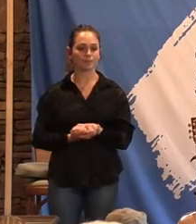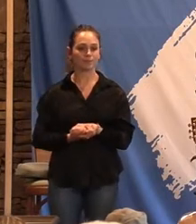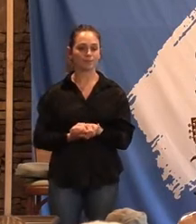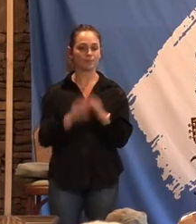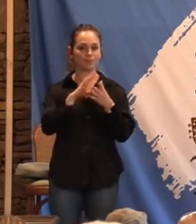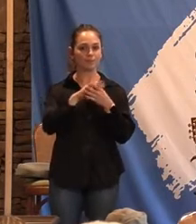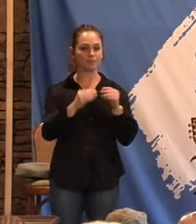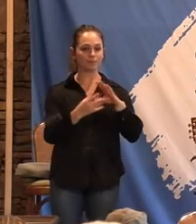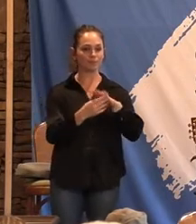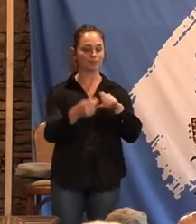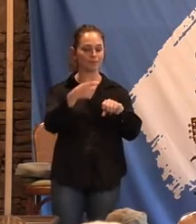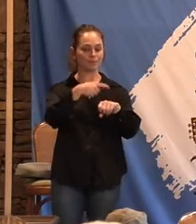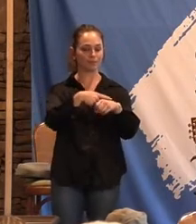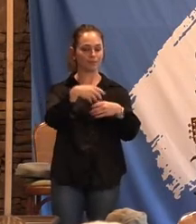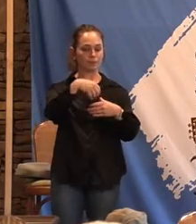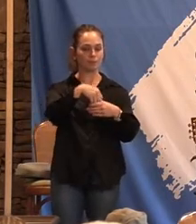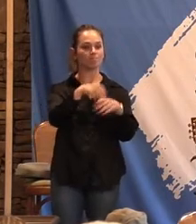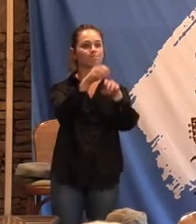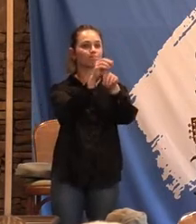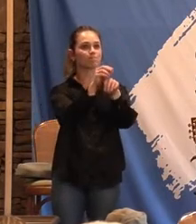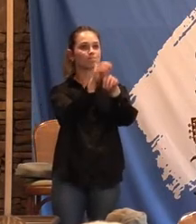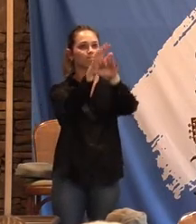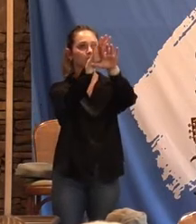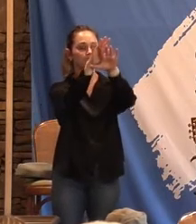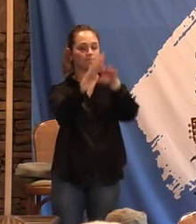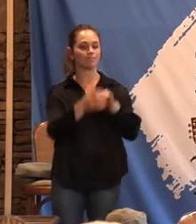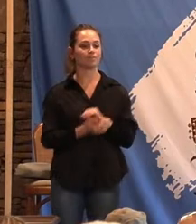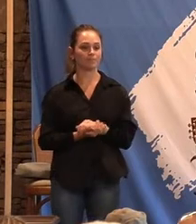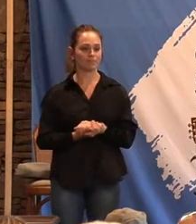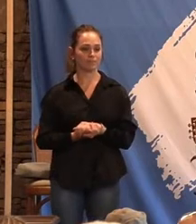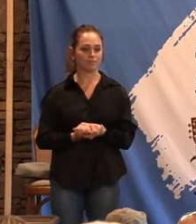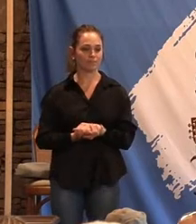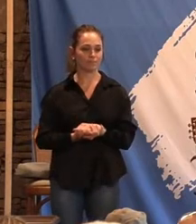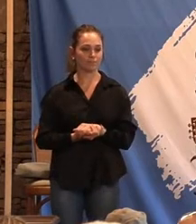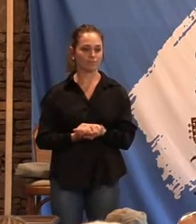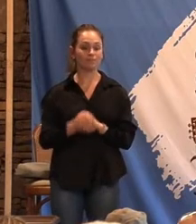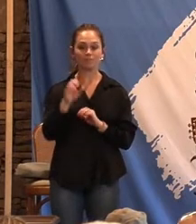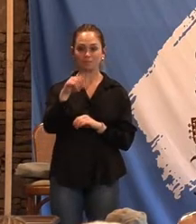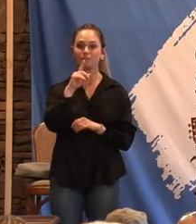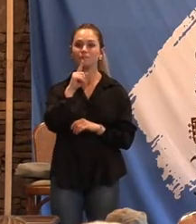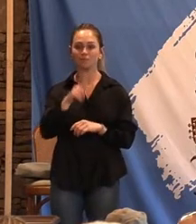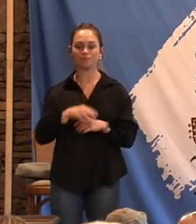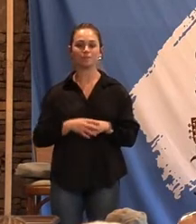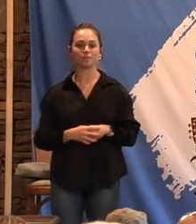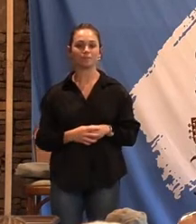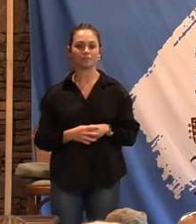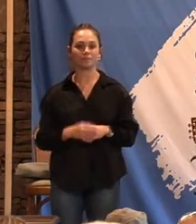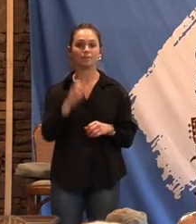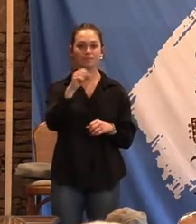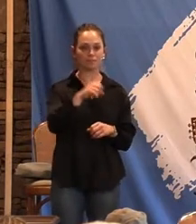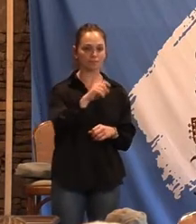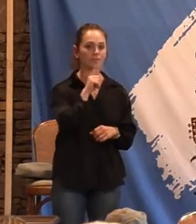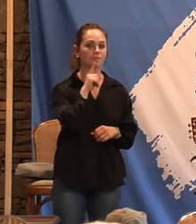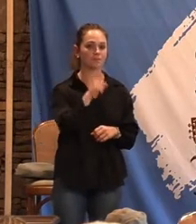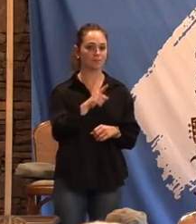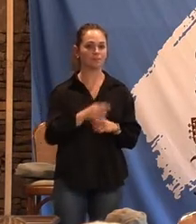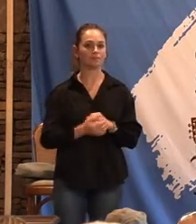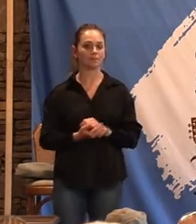It's story time in the mountains. Yes it is, yes it